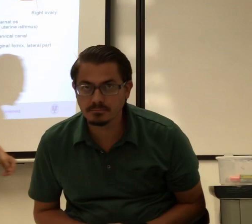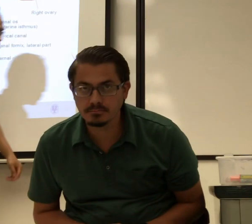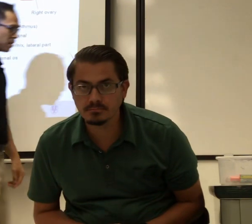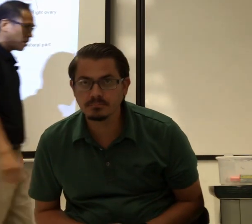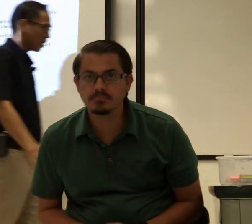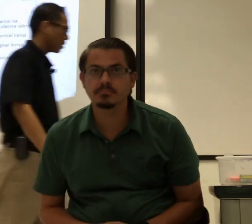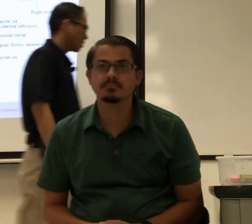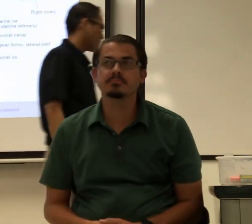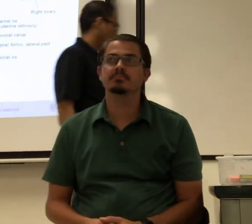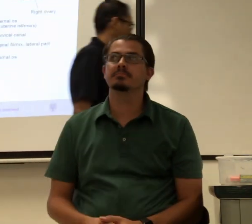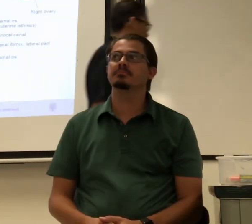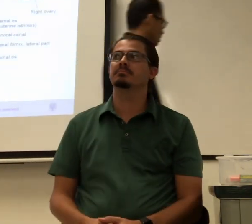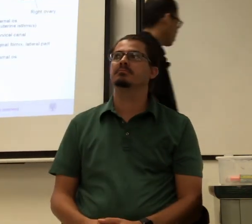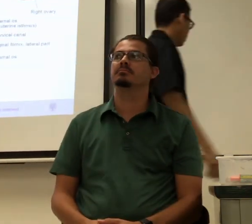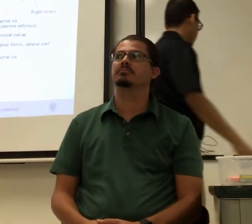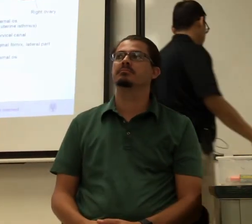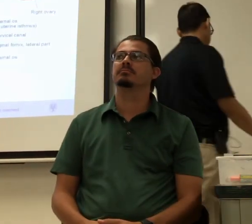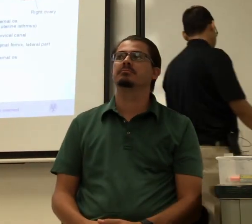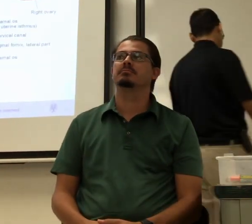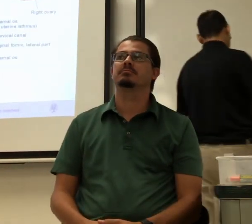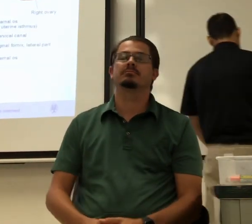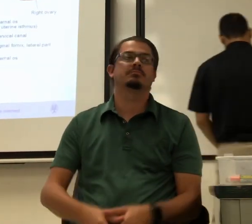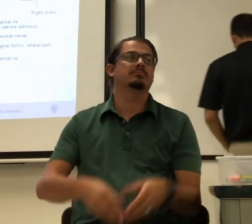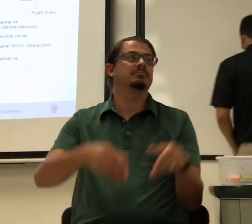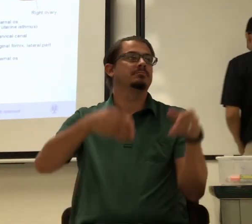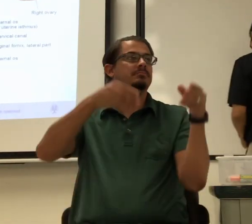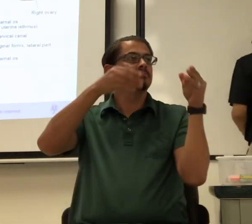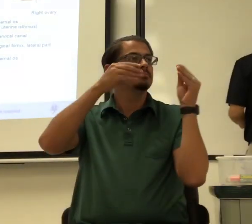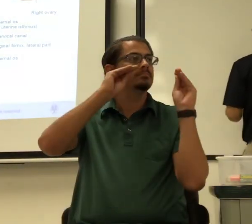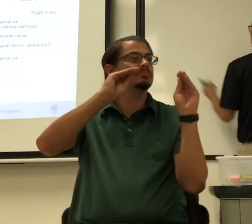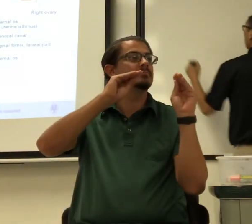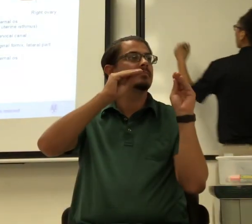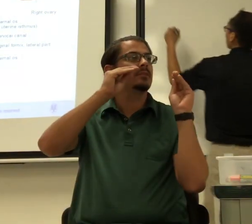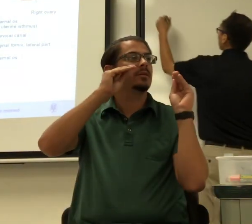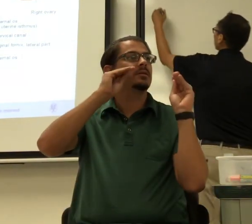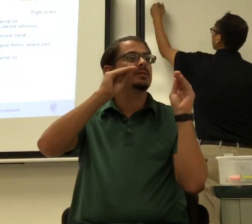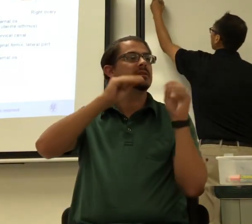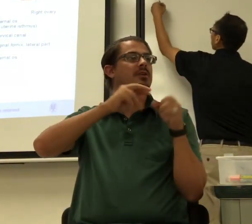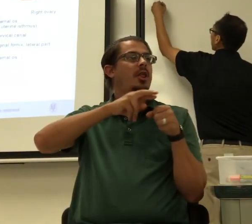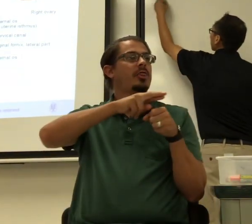I want to teach you the regions of the uterus.